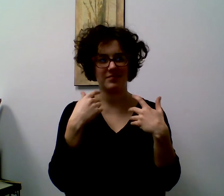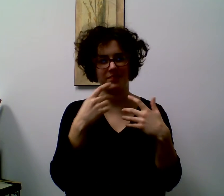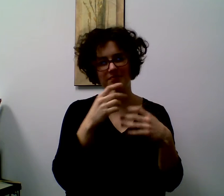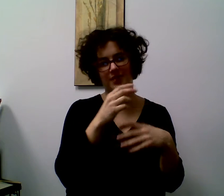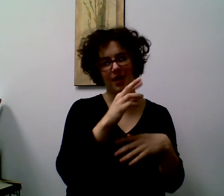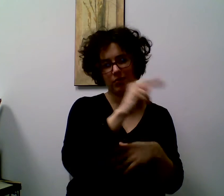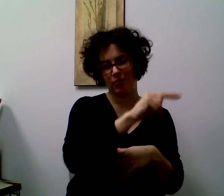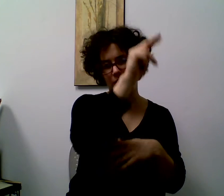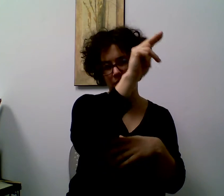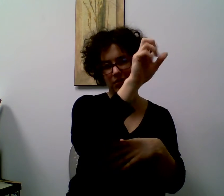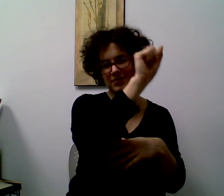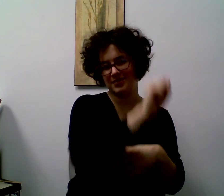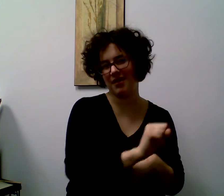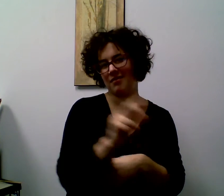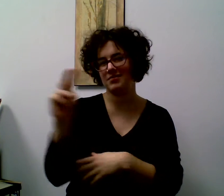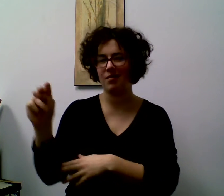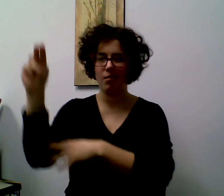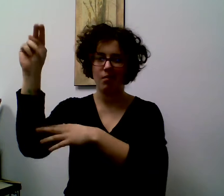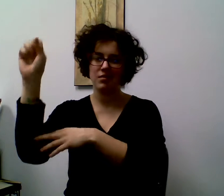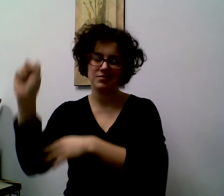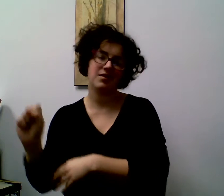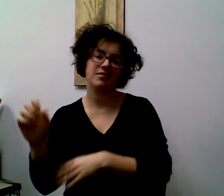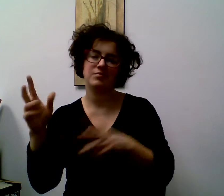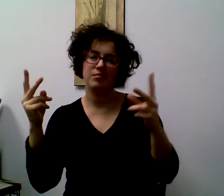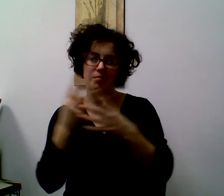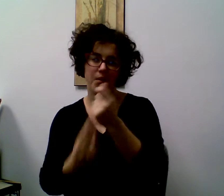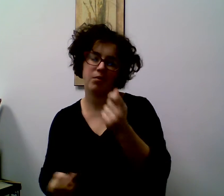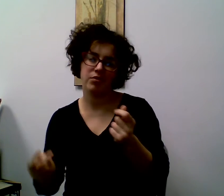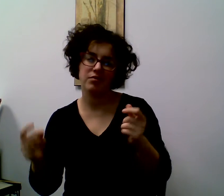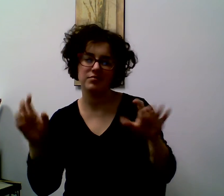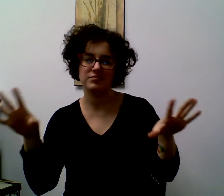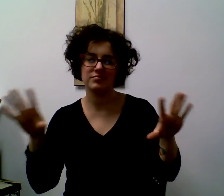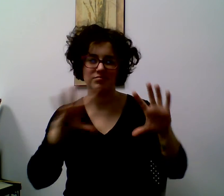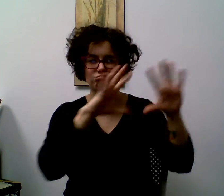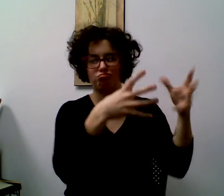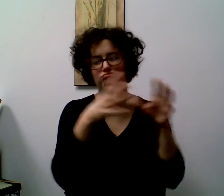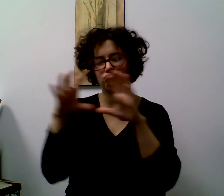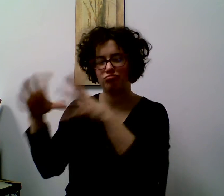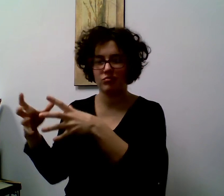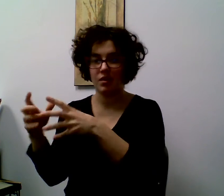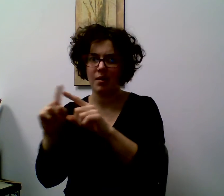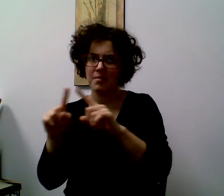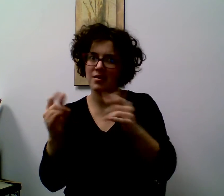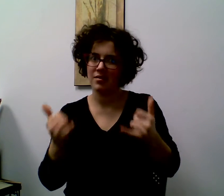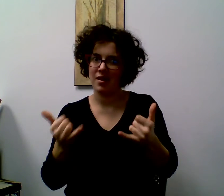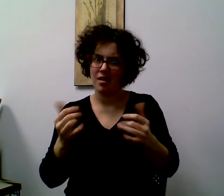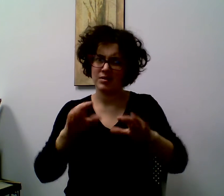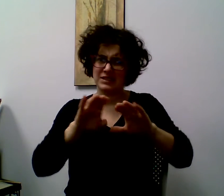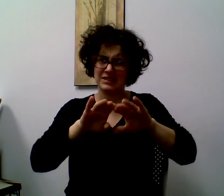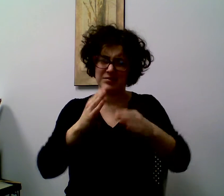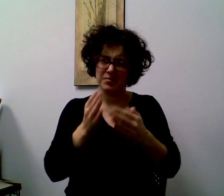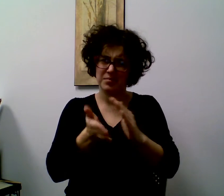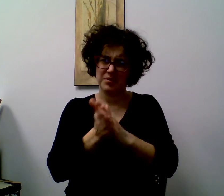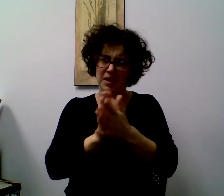ignored. Congressmen from both parties spoke out against the act, including an Illinois Whig named Abraham Lincoln, denouncing